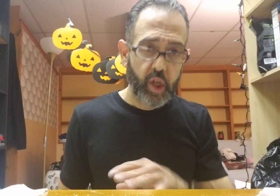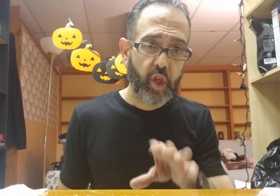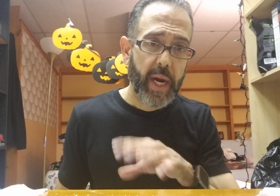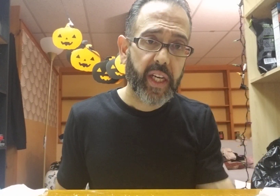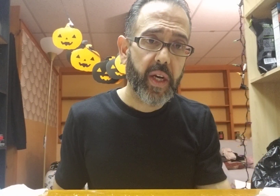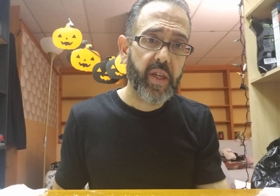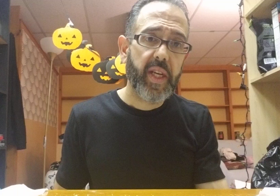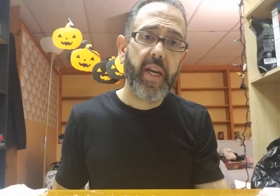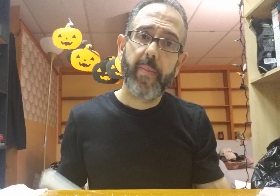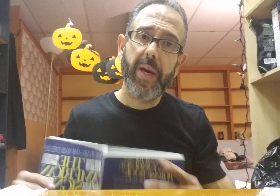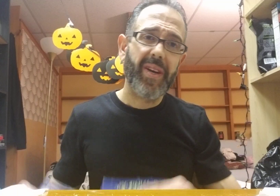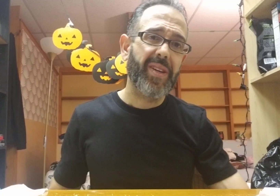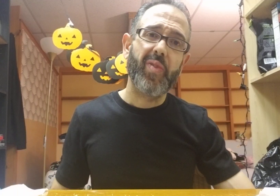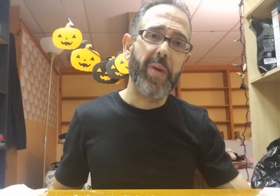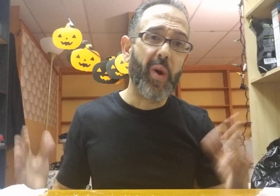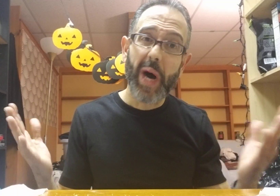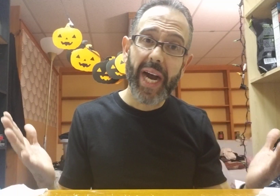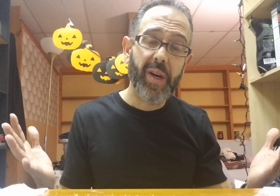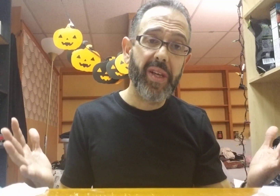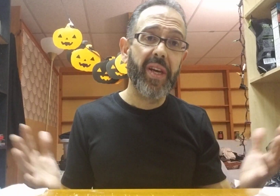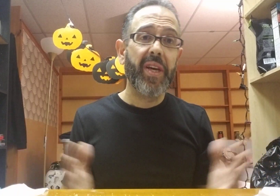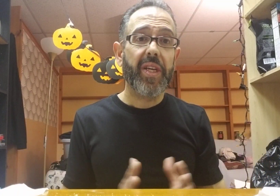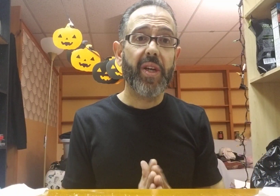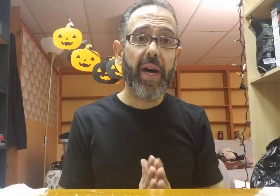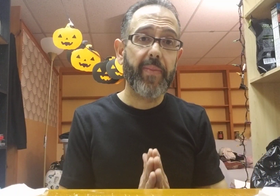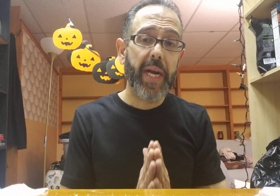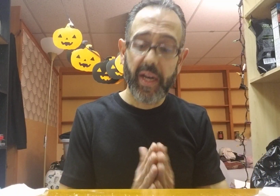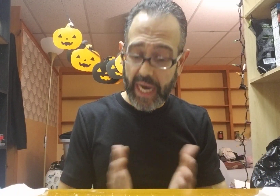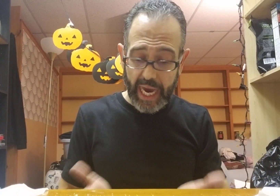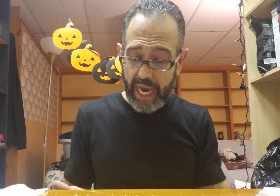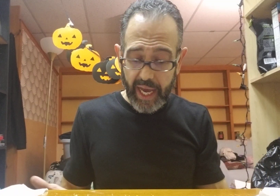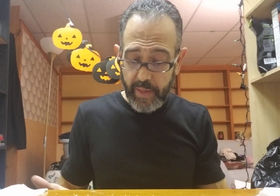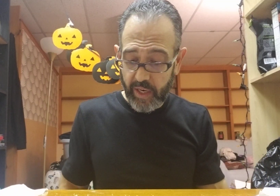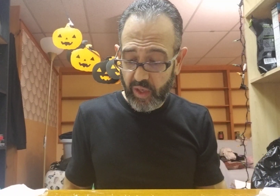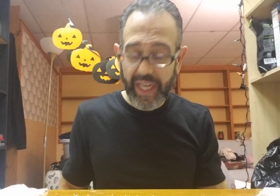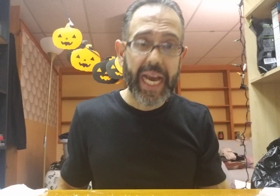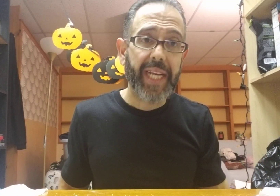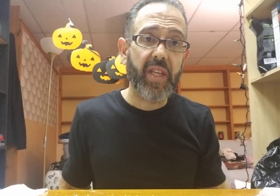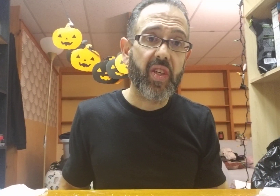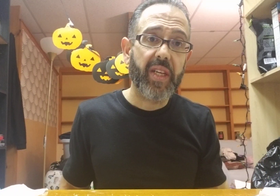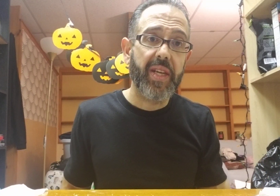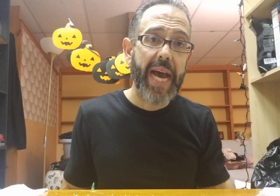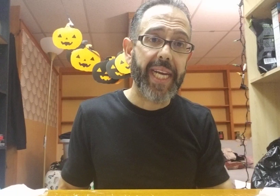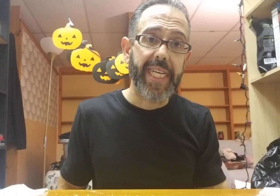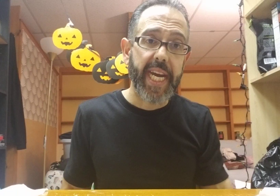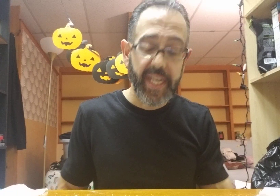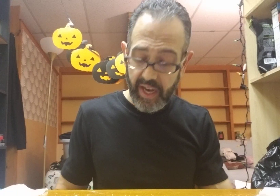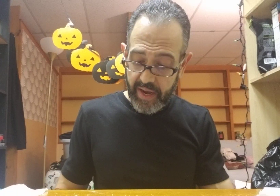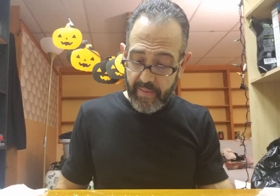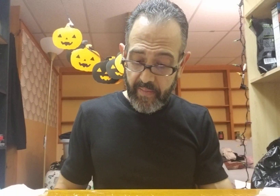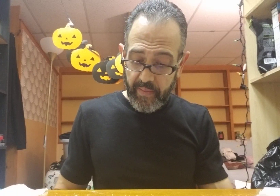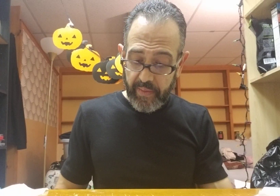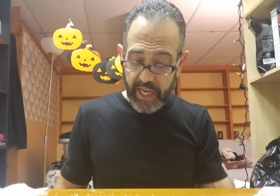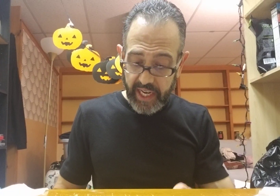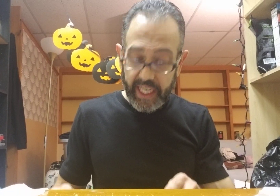so I can understand it better, because it's been a while. I've been it was like 96 to 98 in